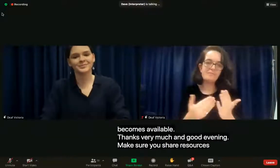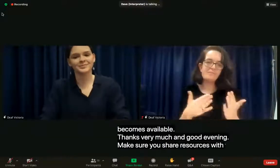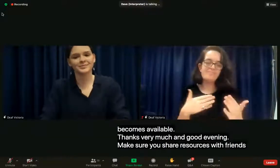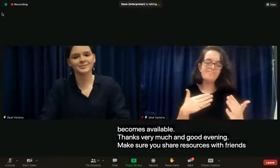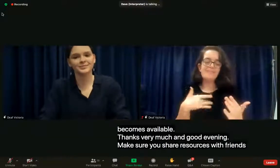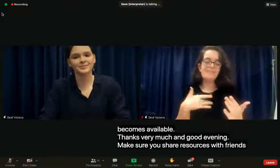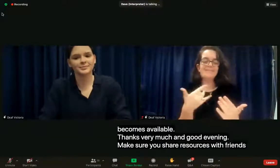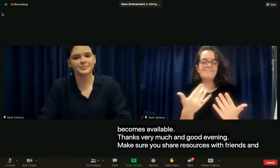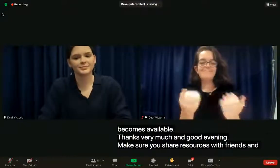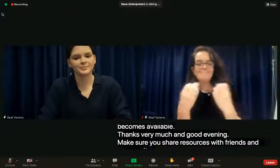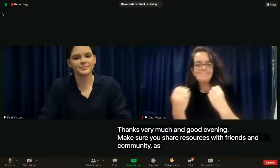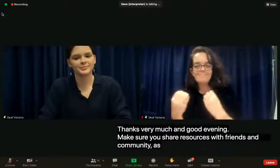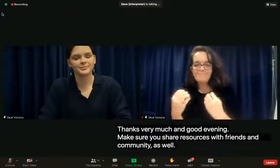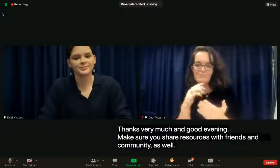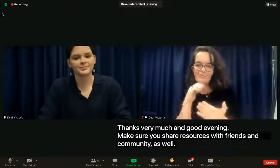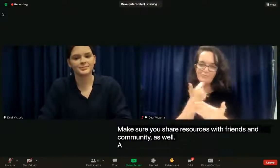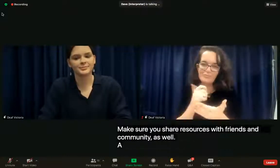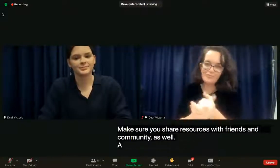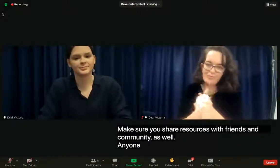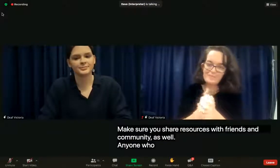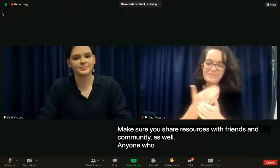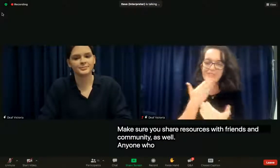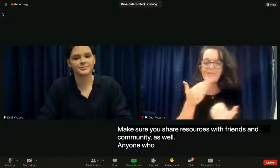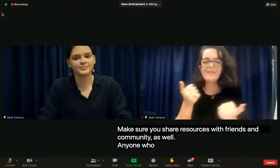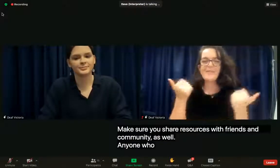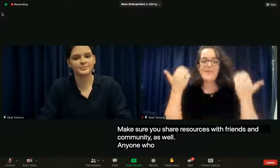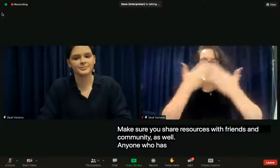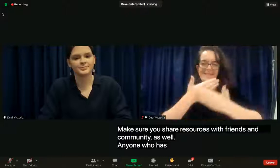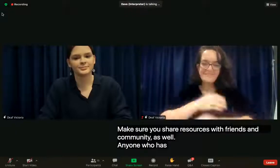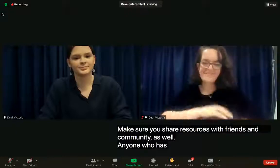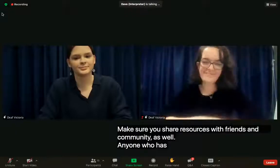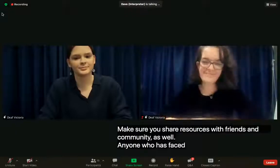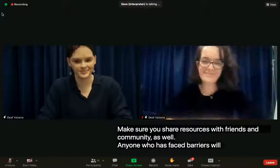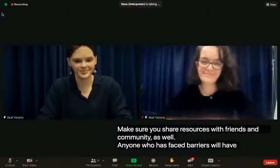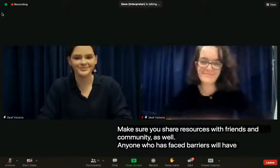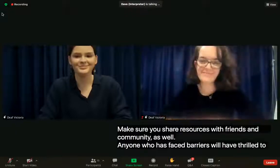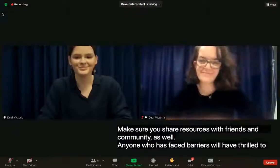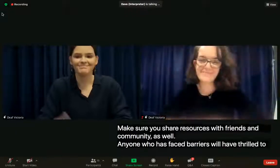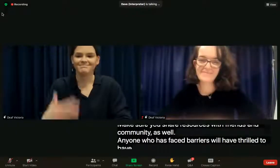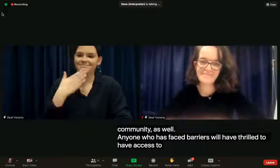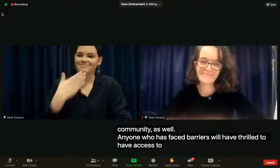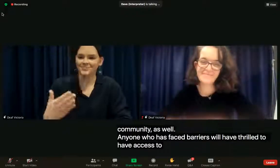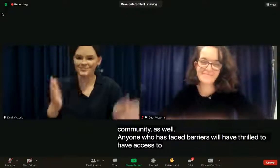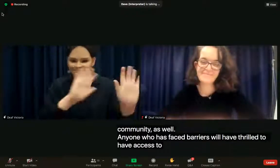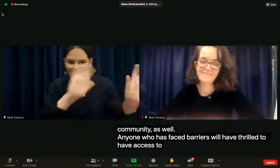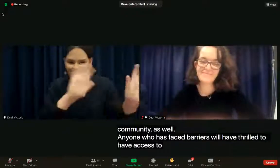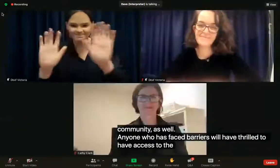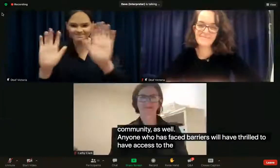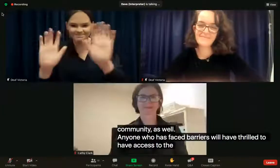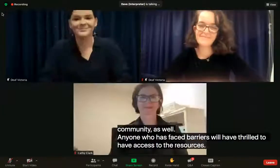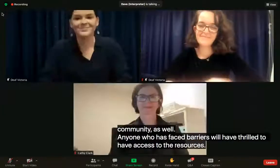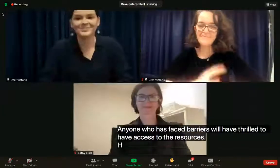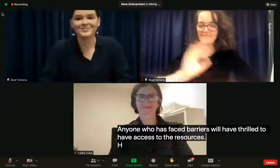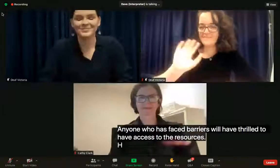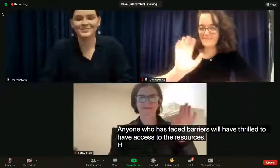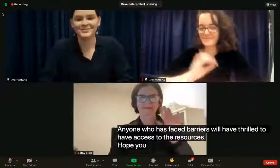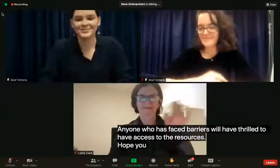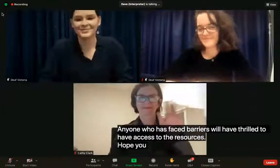resources. Hope you've enjoyed the evening tonight, and yeah, thanks very much. Have a great night. Thanks all. Bye.